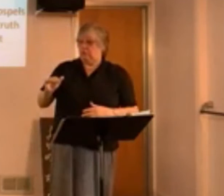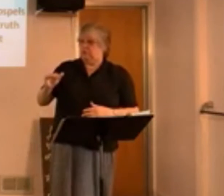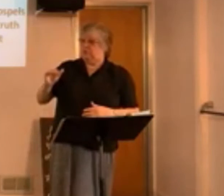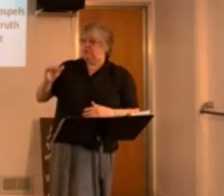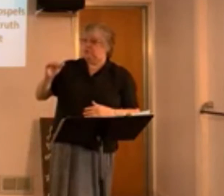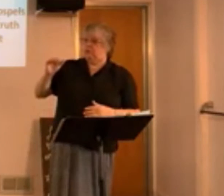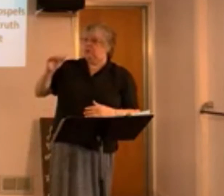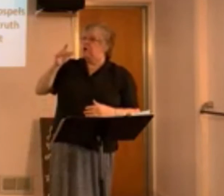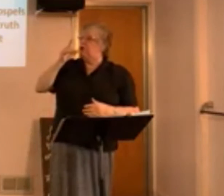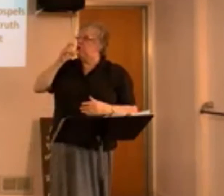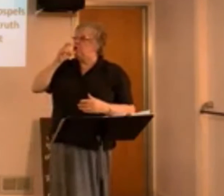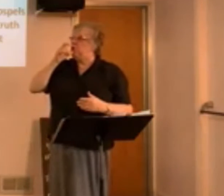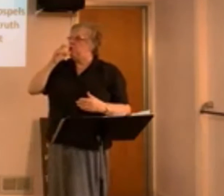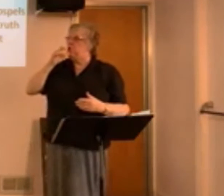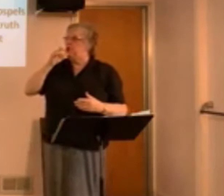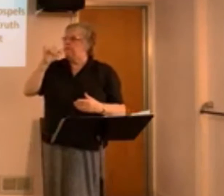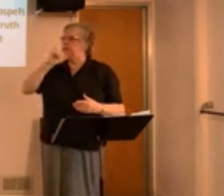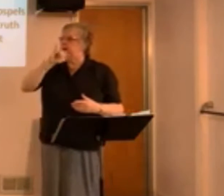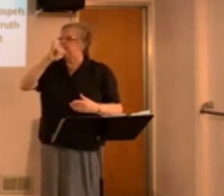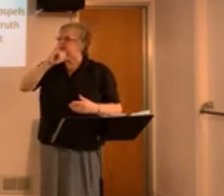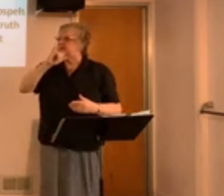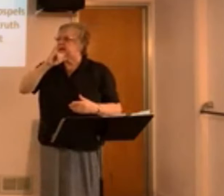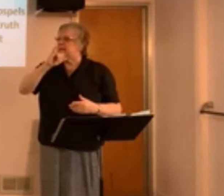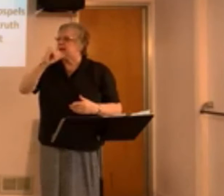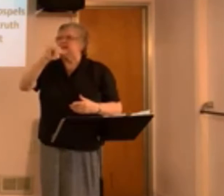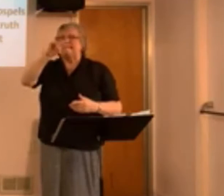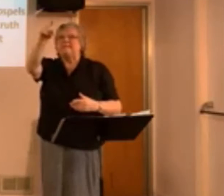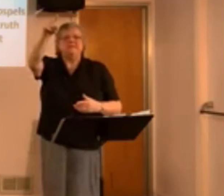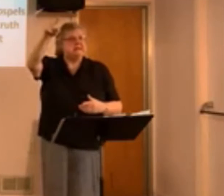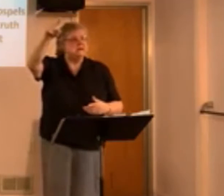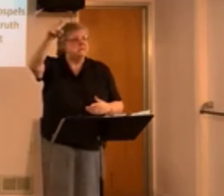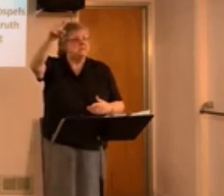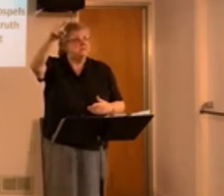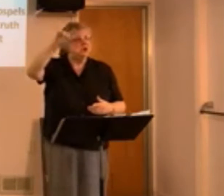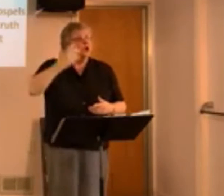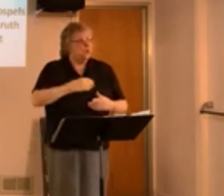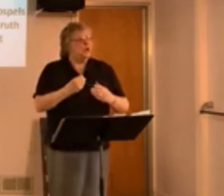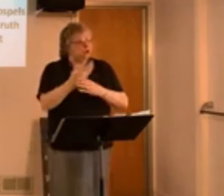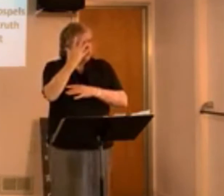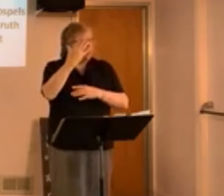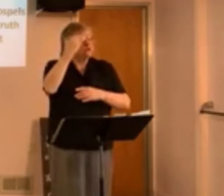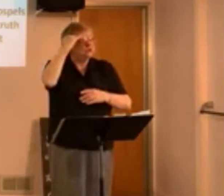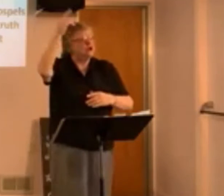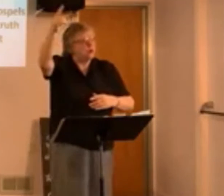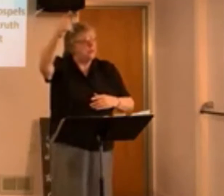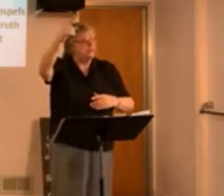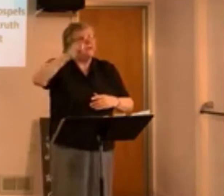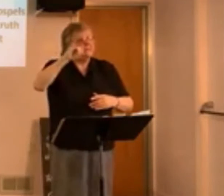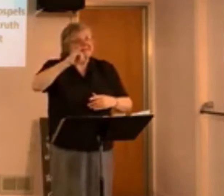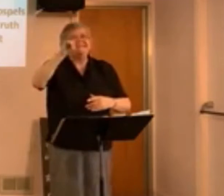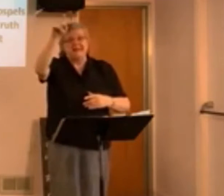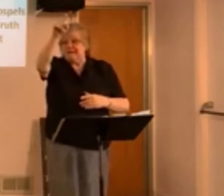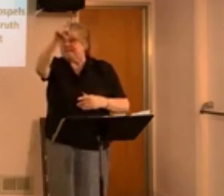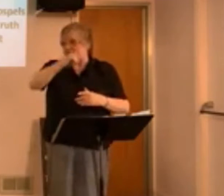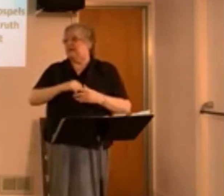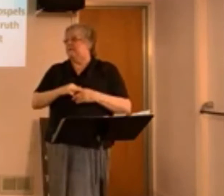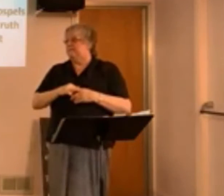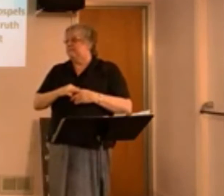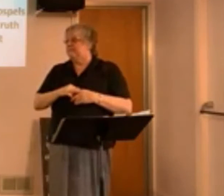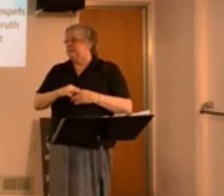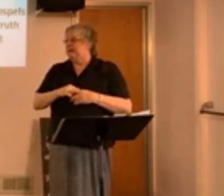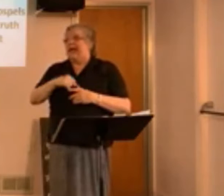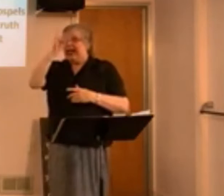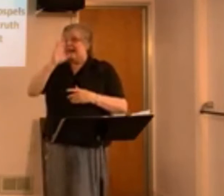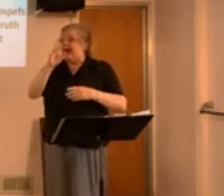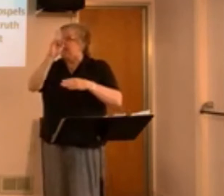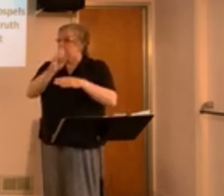Christ is our perfect role model. If you want to know what God is doing in your life, He's using the good,